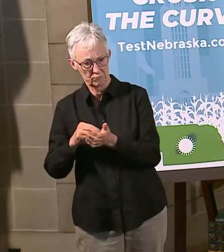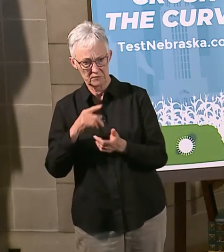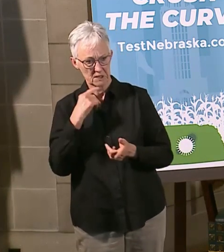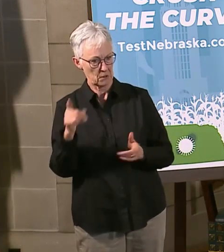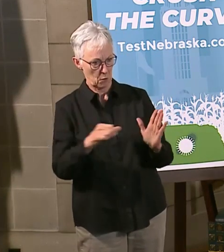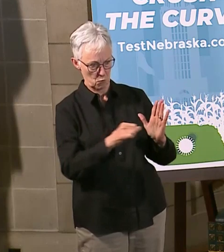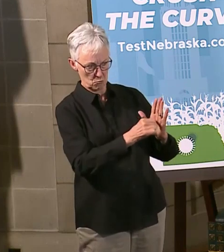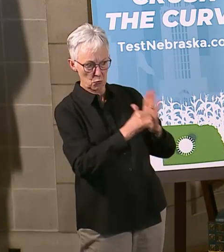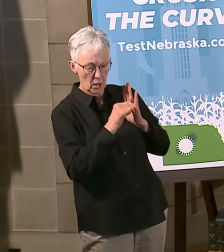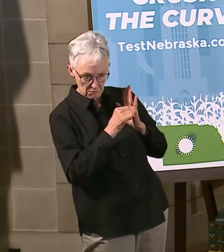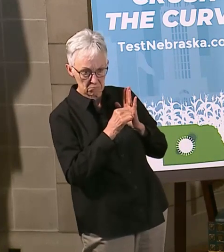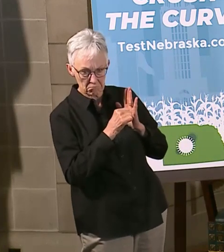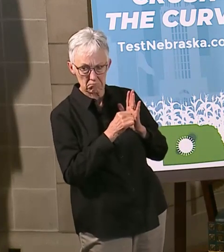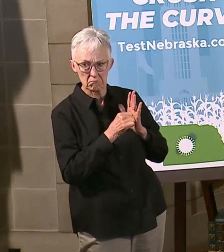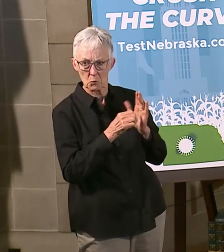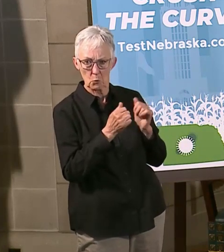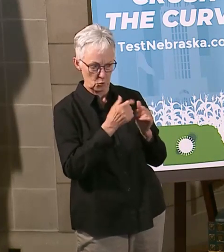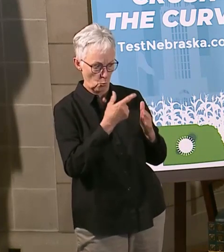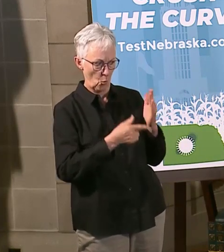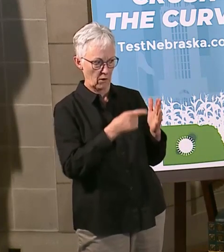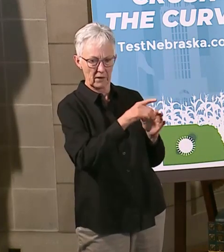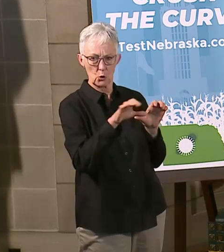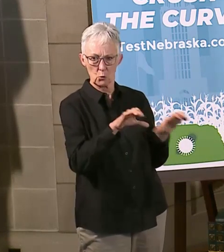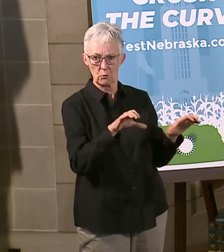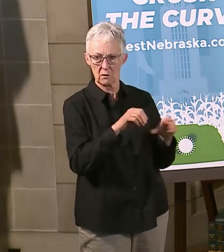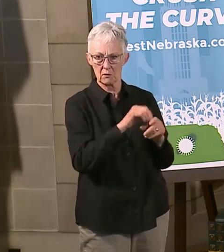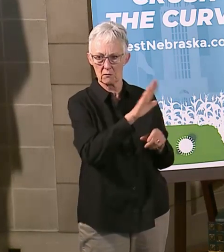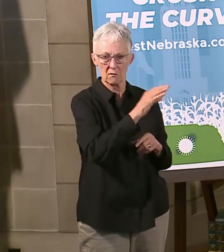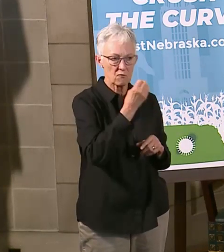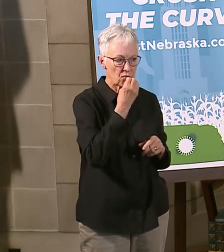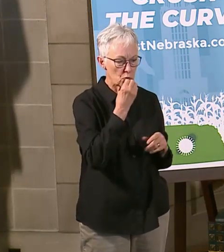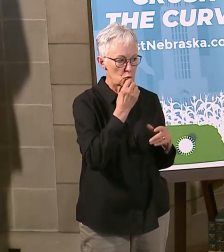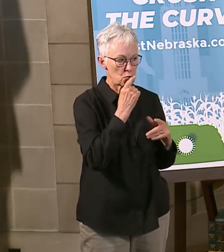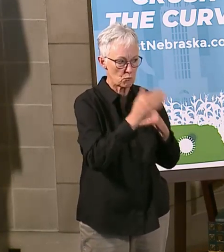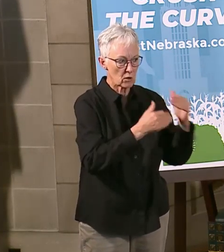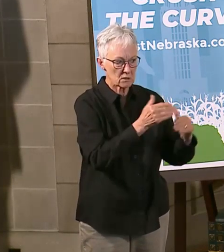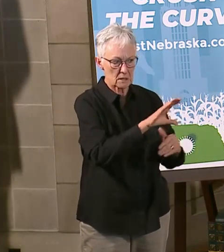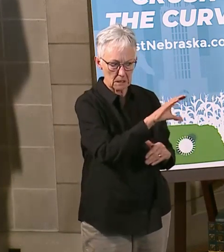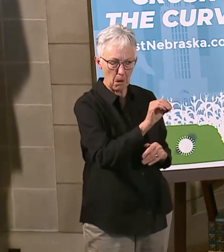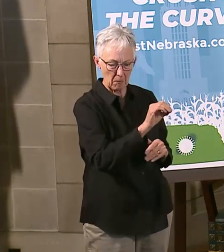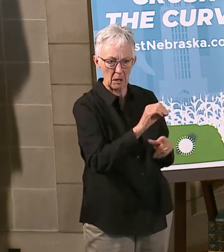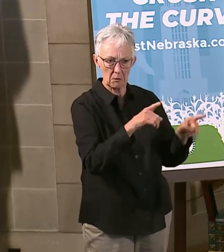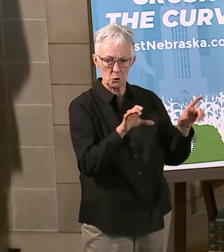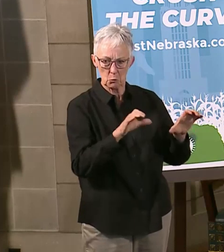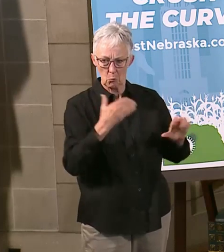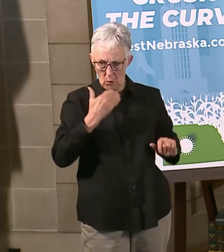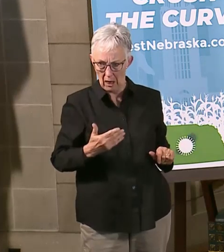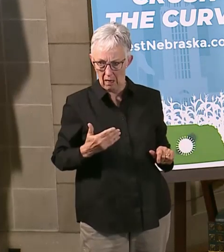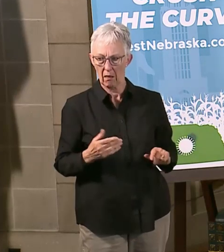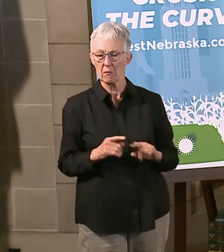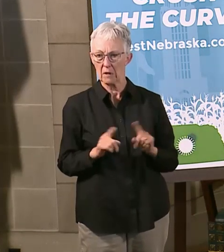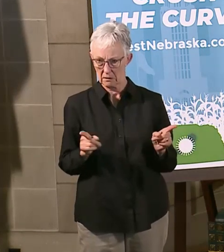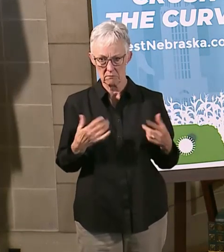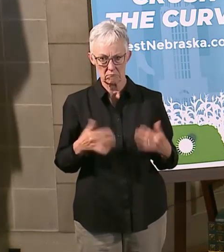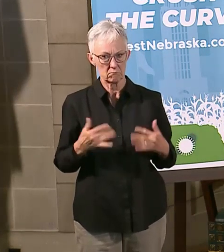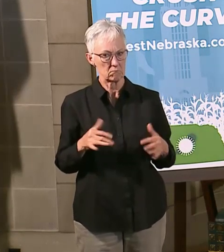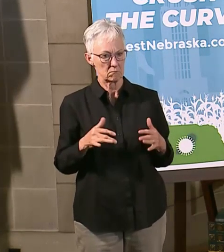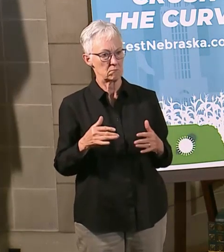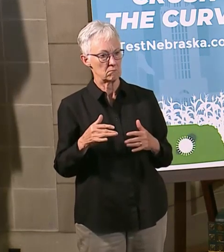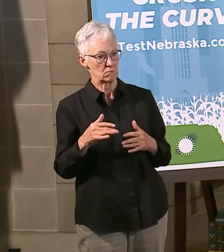taking. Obviously, there's always room for improvement, and they've been giving them tips on what else they could do. But they've been very pleased with the steps that those folks